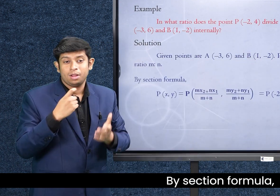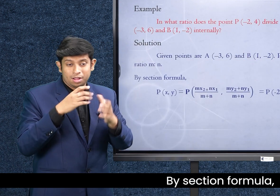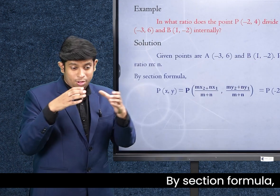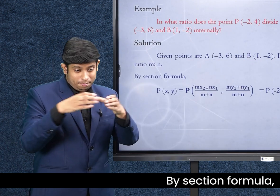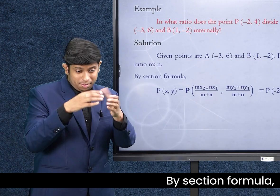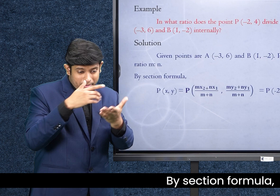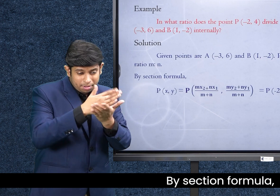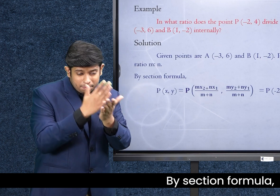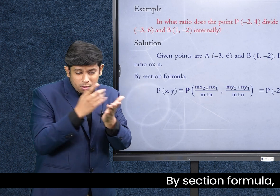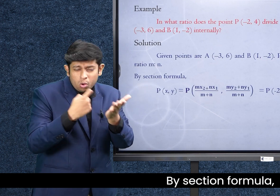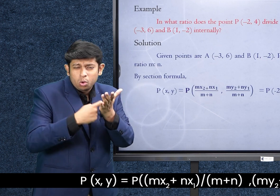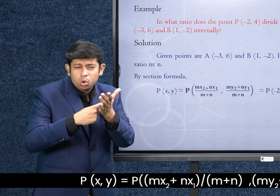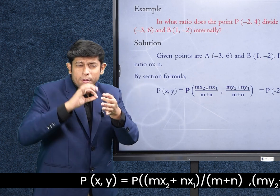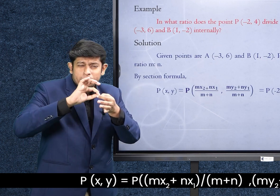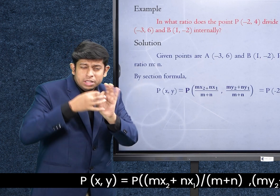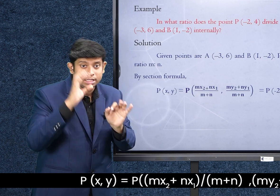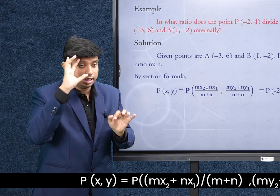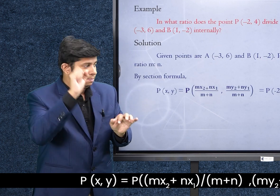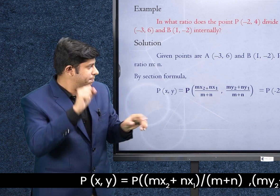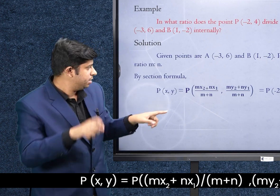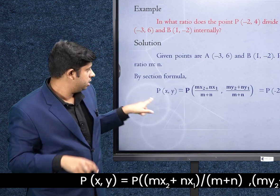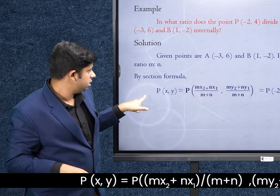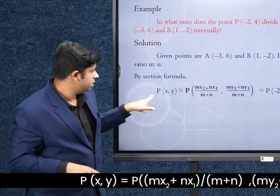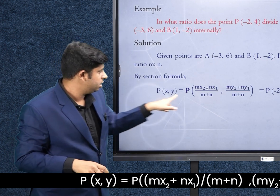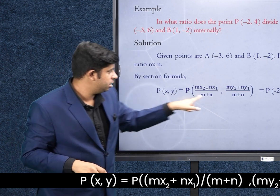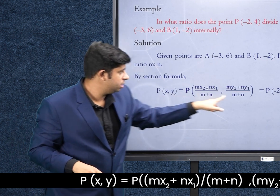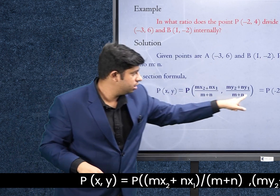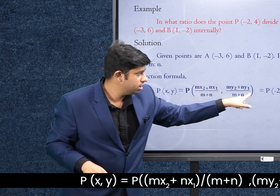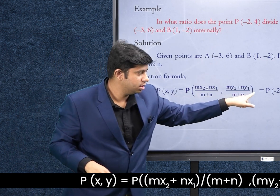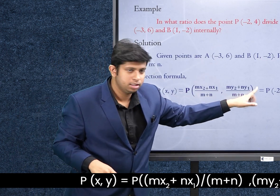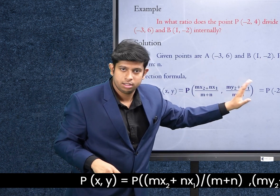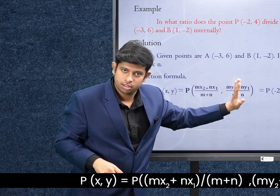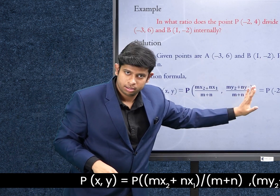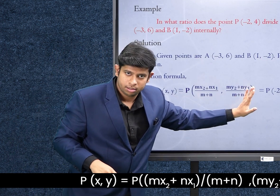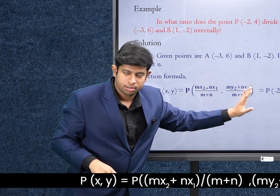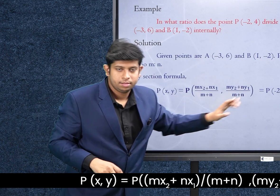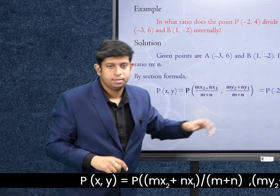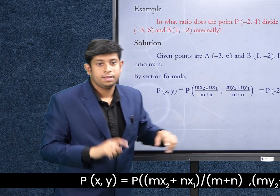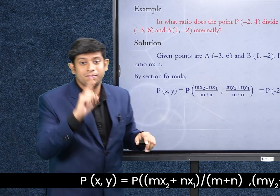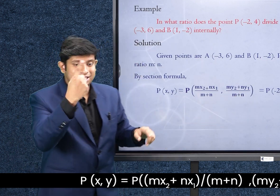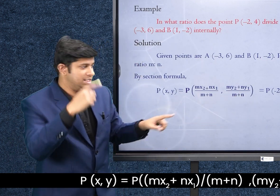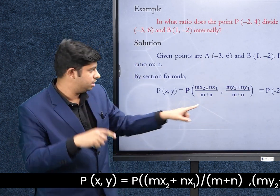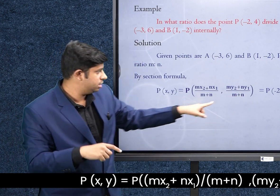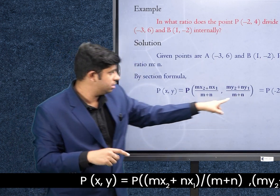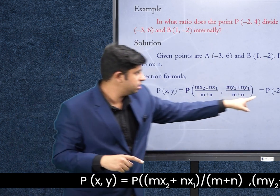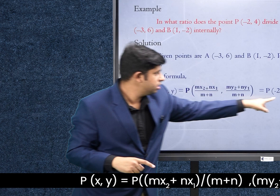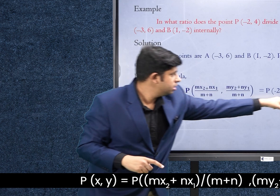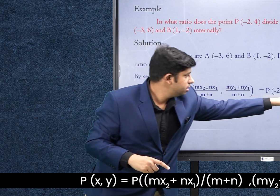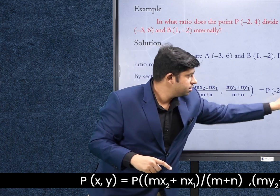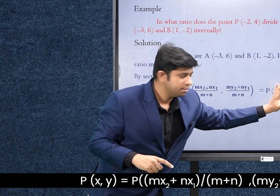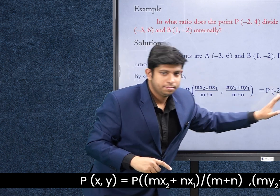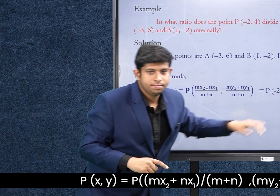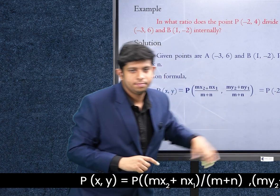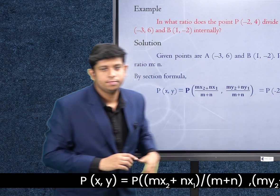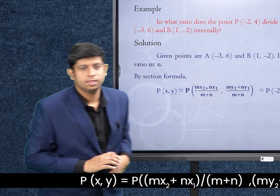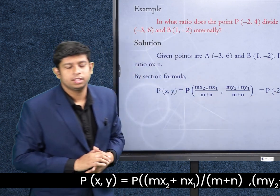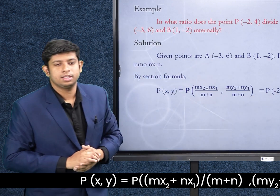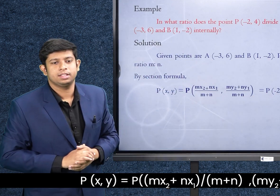By section formula, P of x comma y is equal to P of mx2 plus nx1 by m plus n comma my2 plus